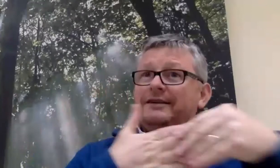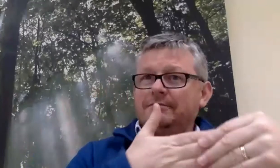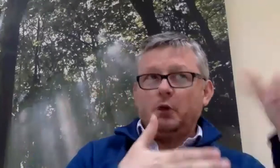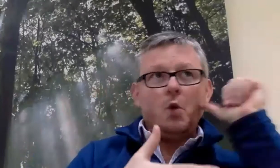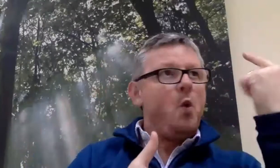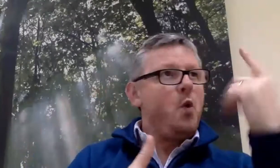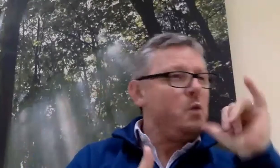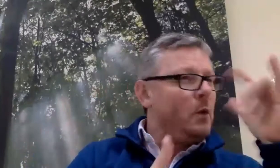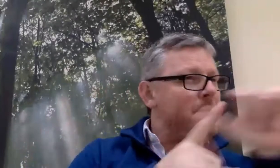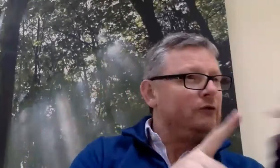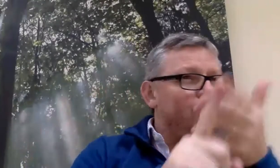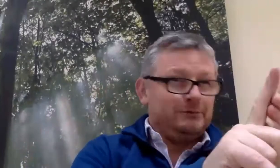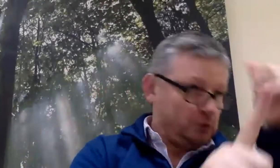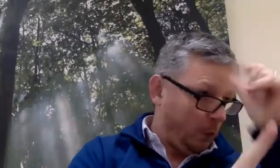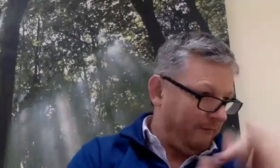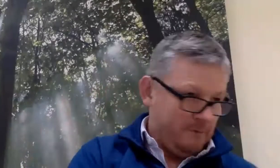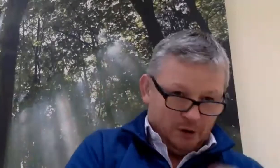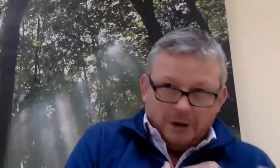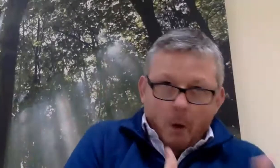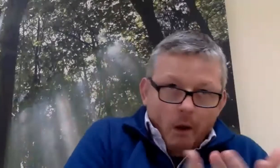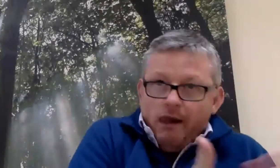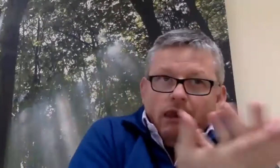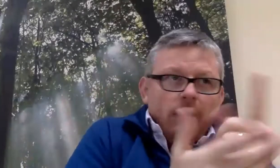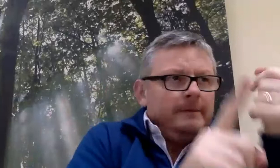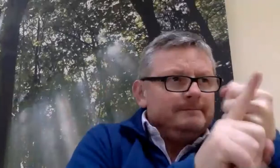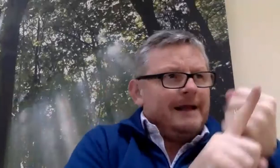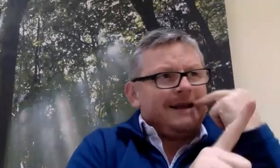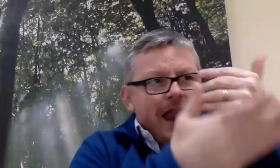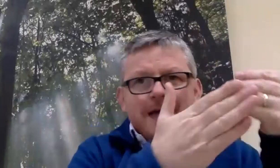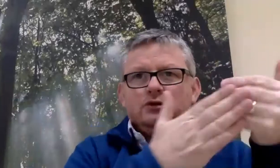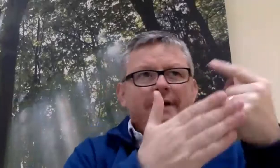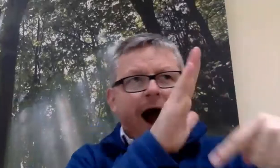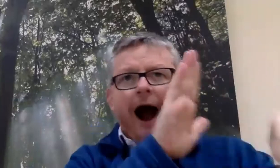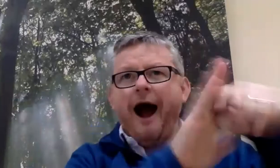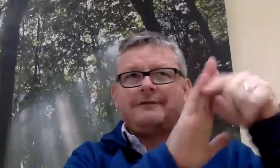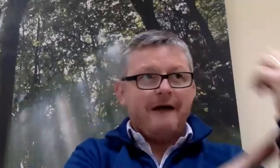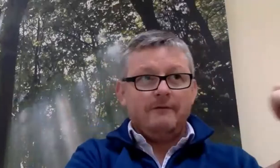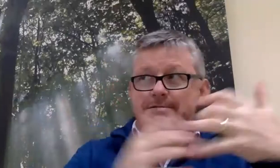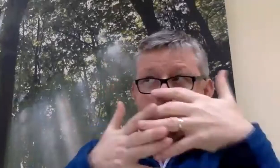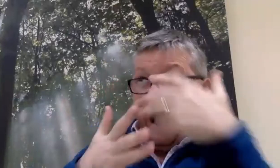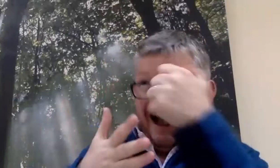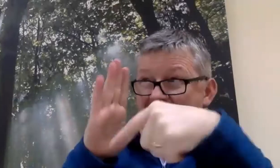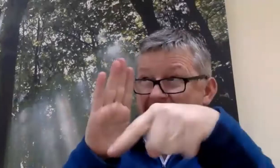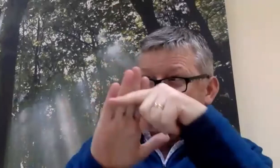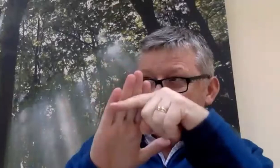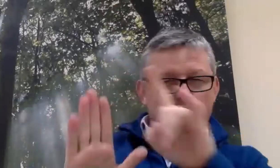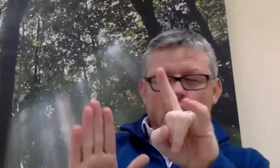this kind of more innovative and creative approach to programming over in America. I think again, size is